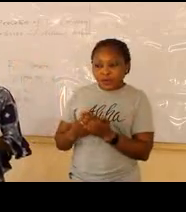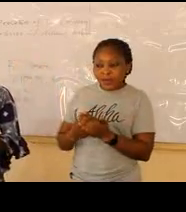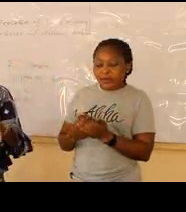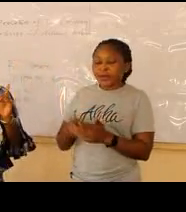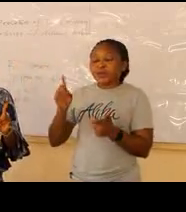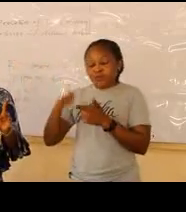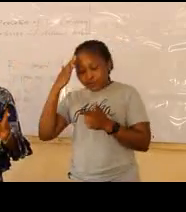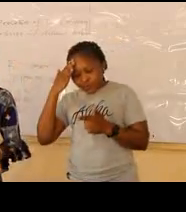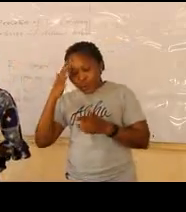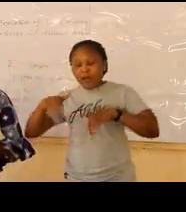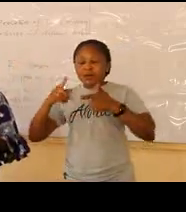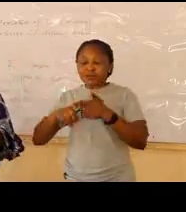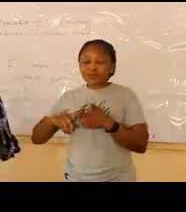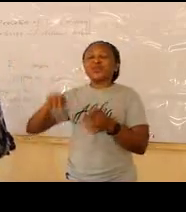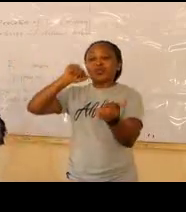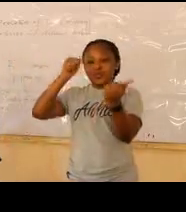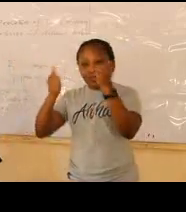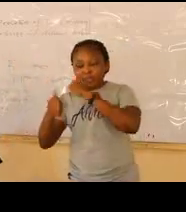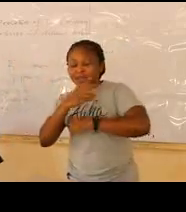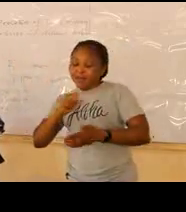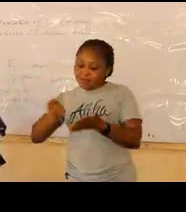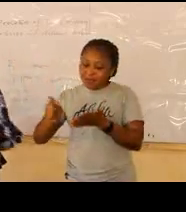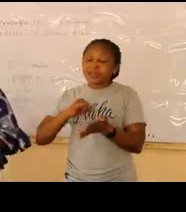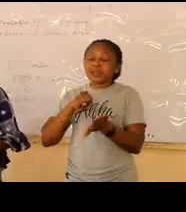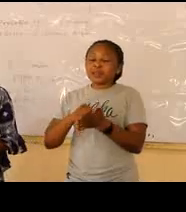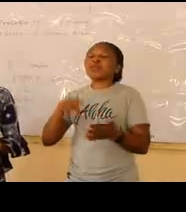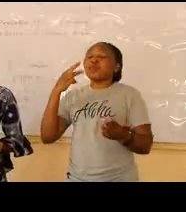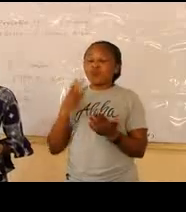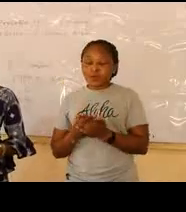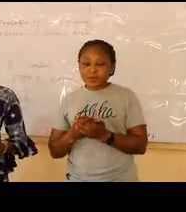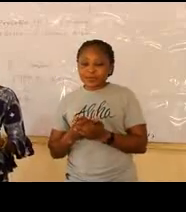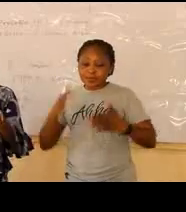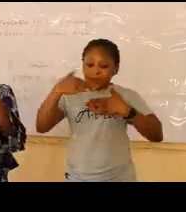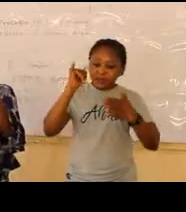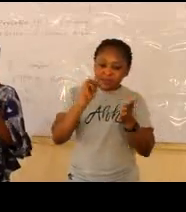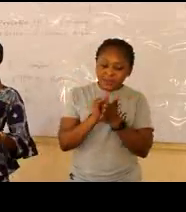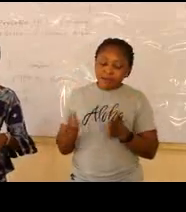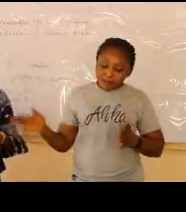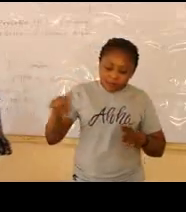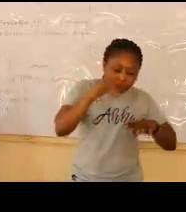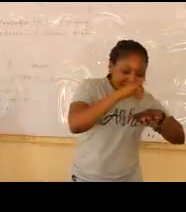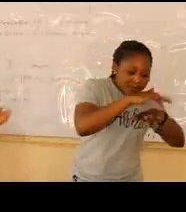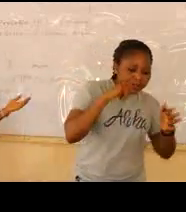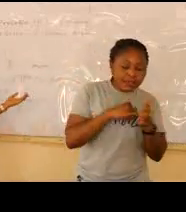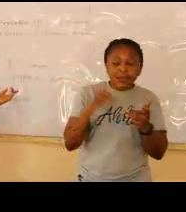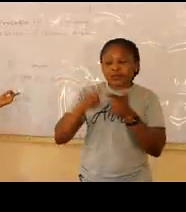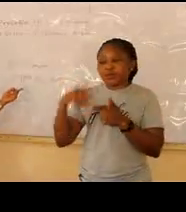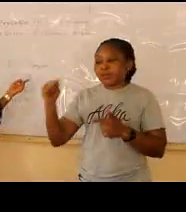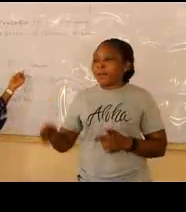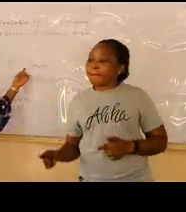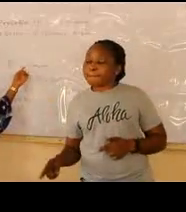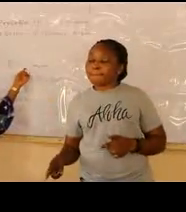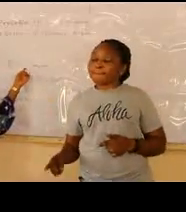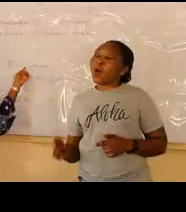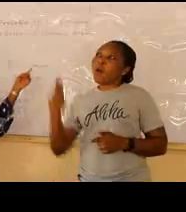bill. Then after that, the bill will be sent to the next house, which is what? The upper house. So I told you that we